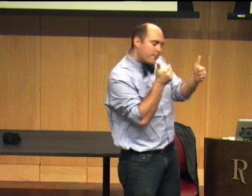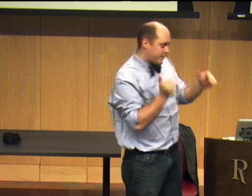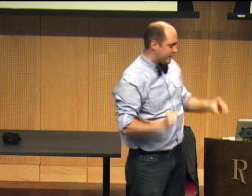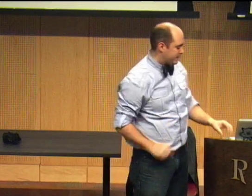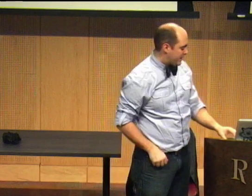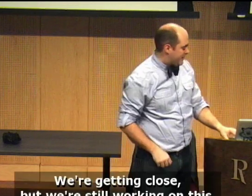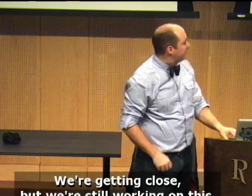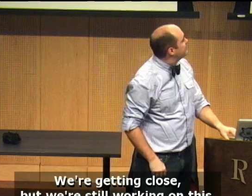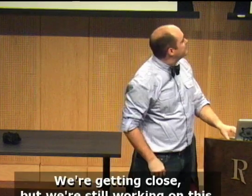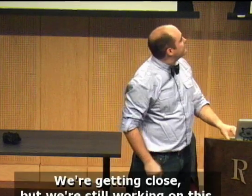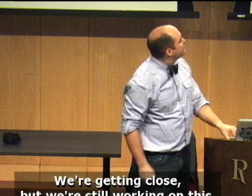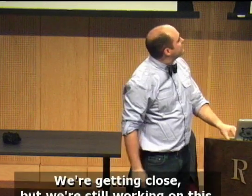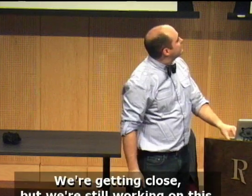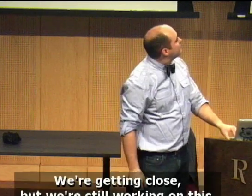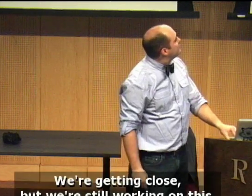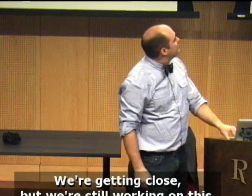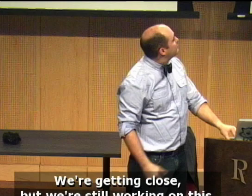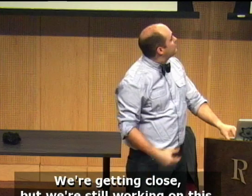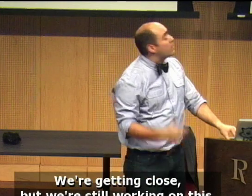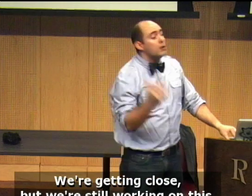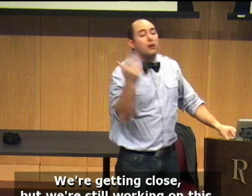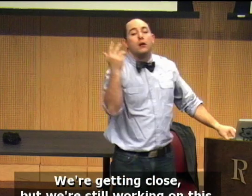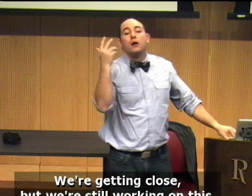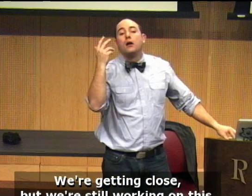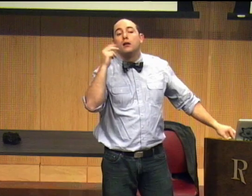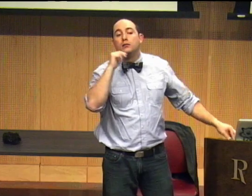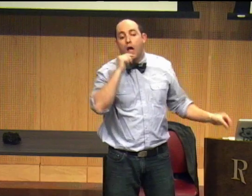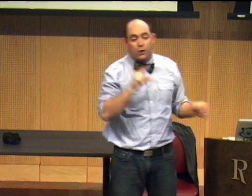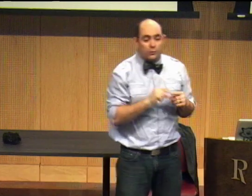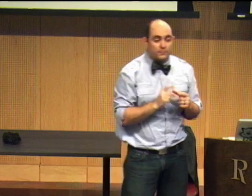We're getting close, but we're still working on this.